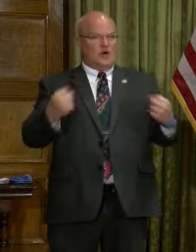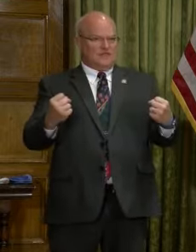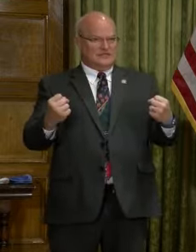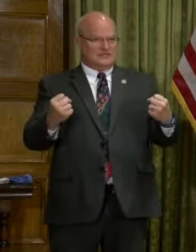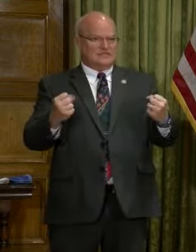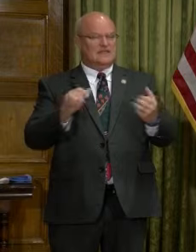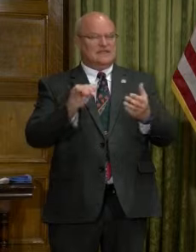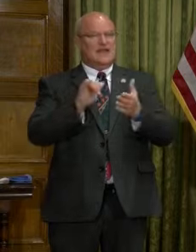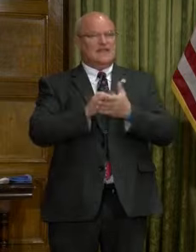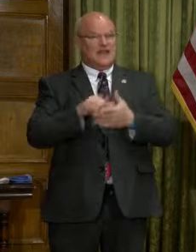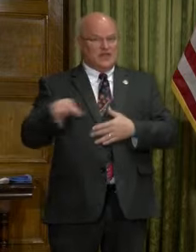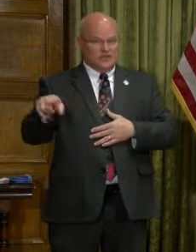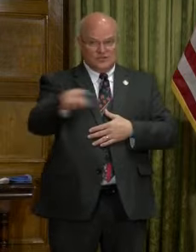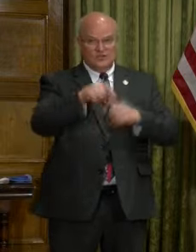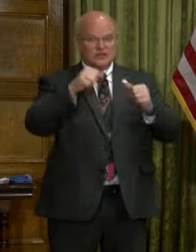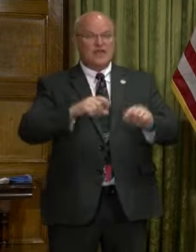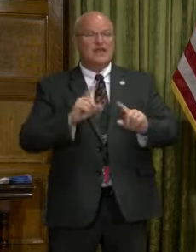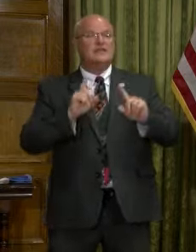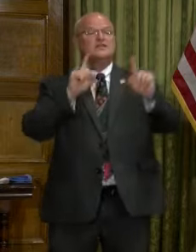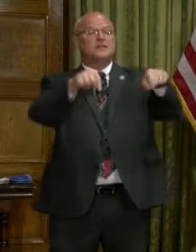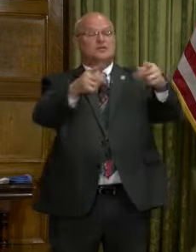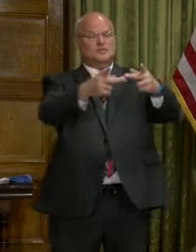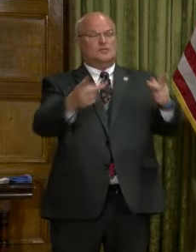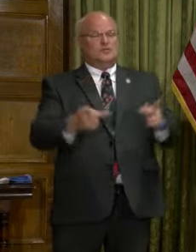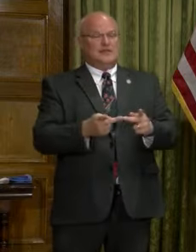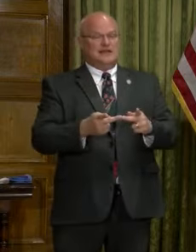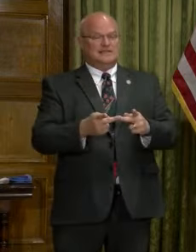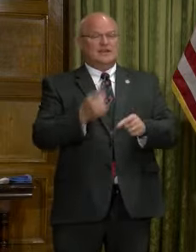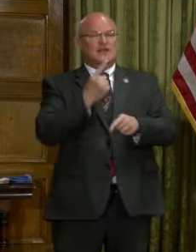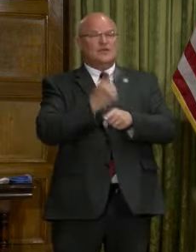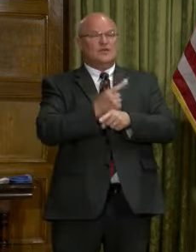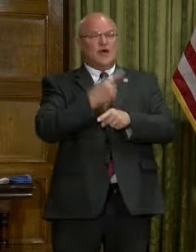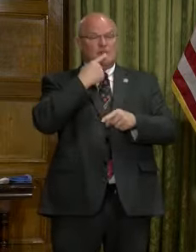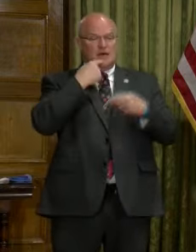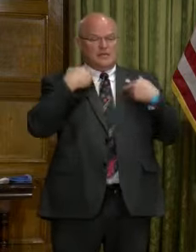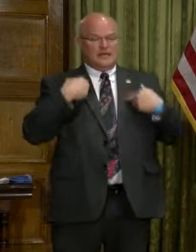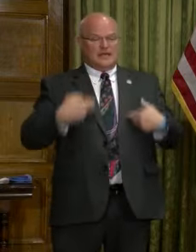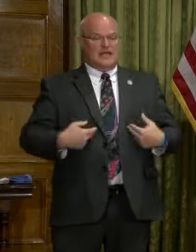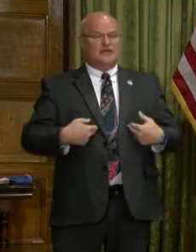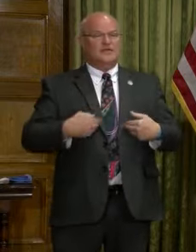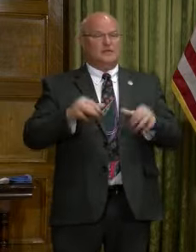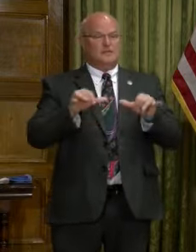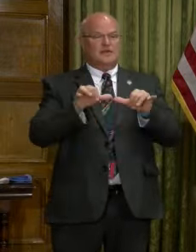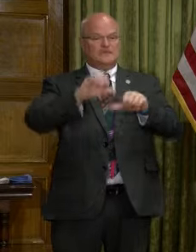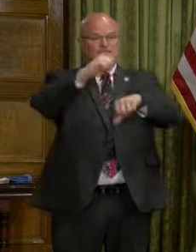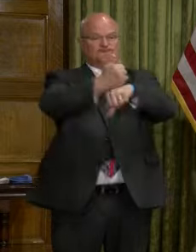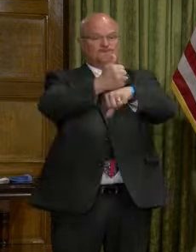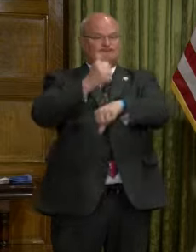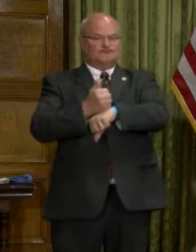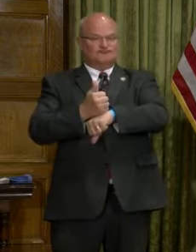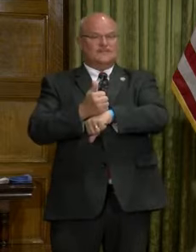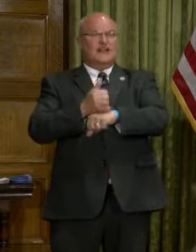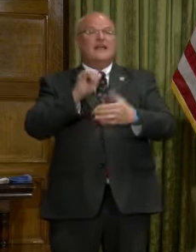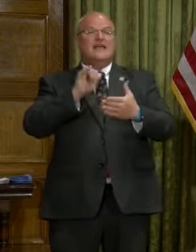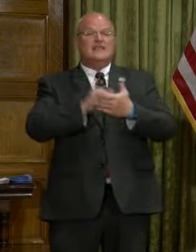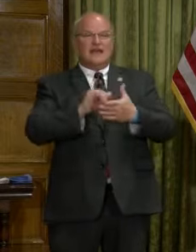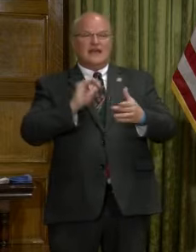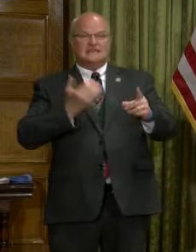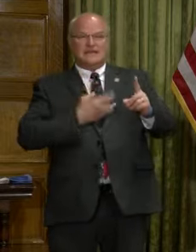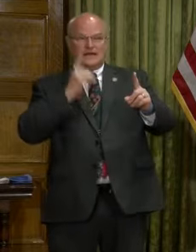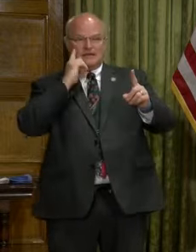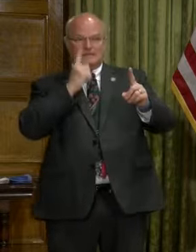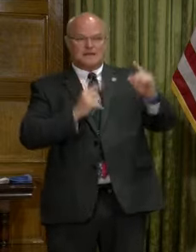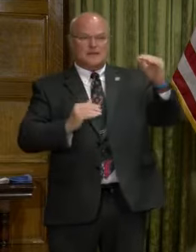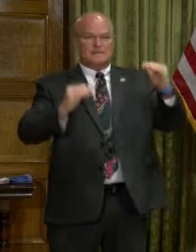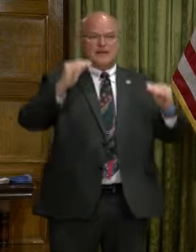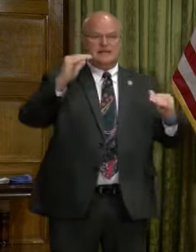confidence that you can go somewhere and that the right public health measures are in place. That's our objective in